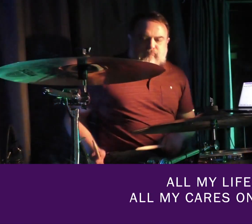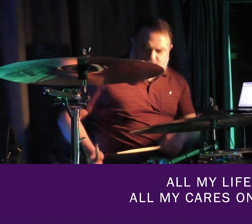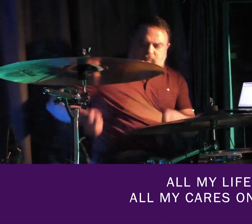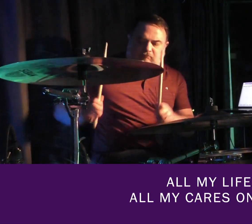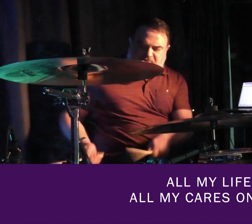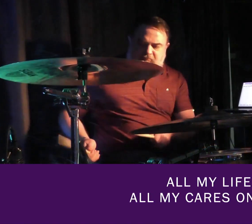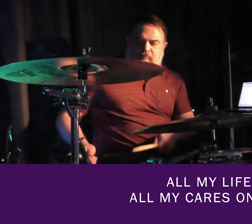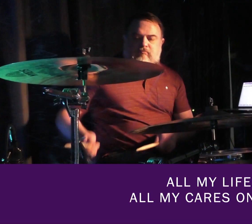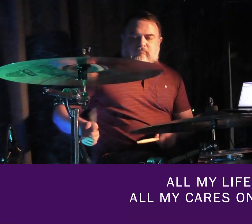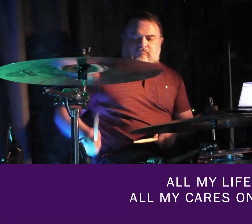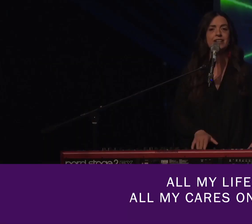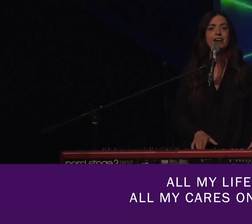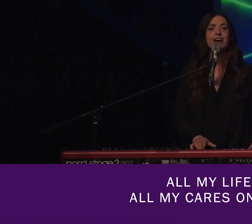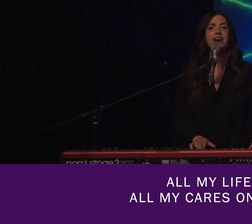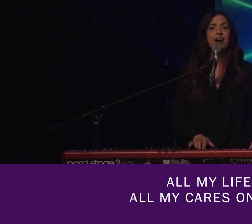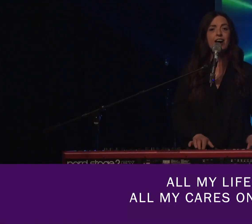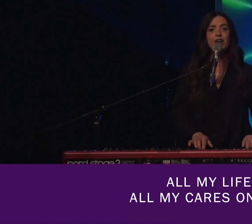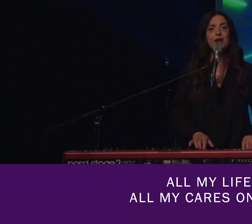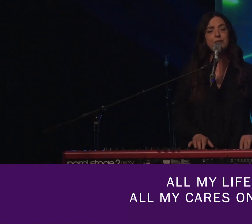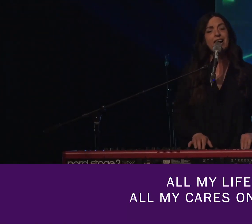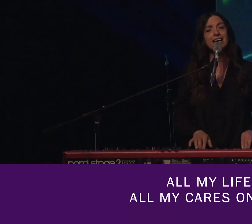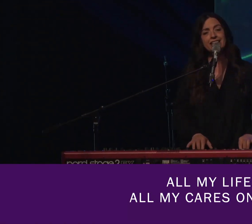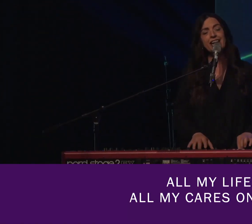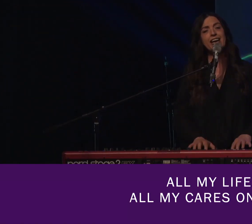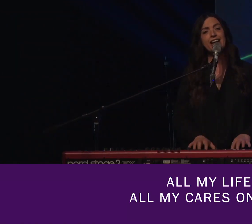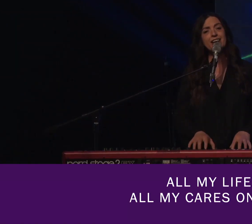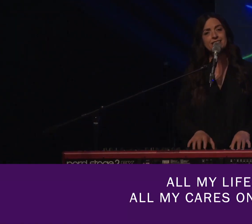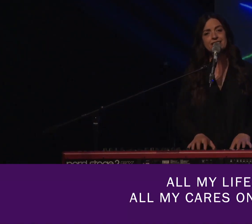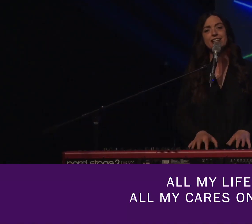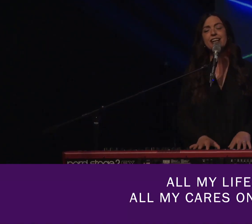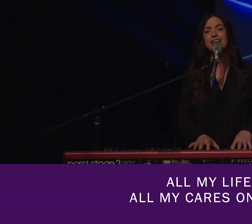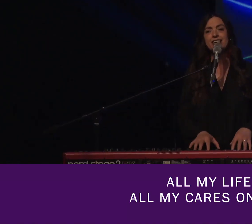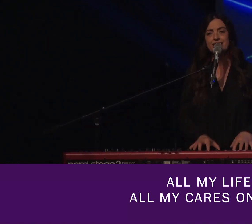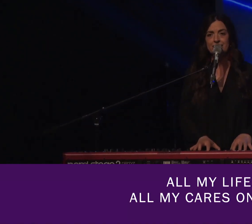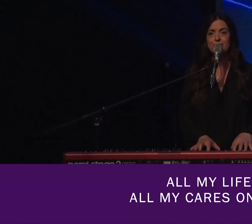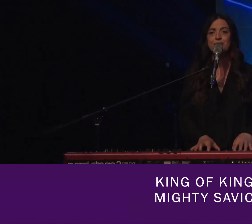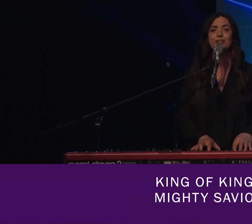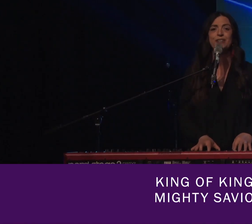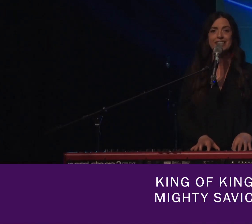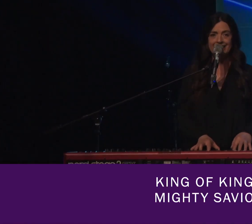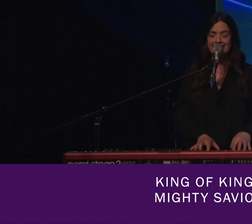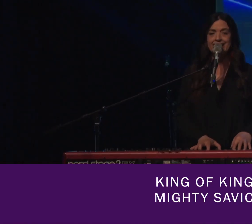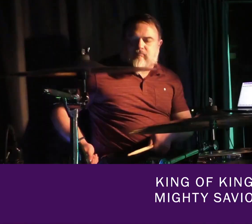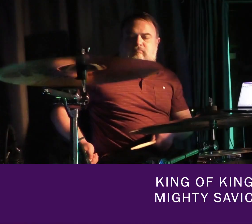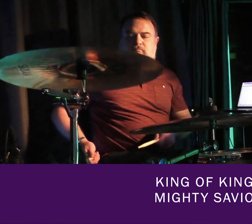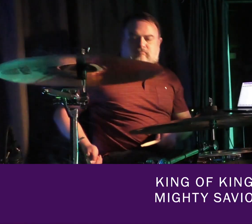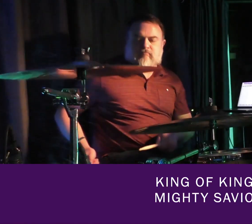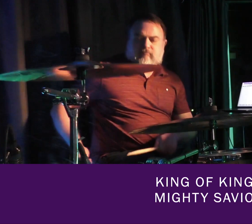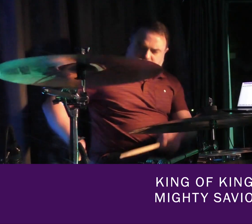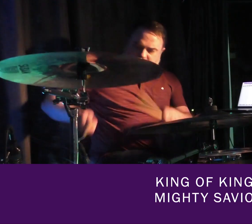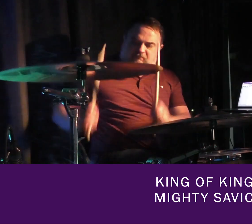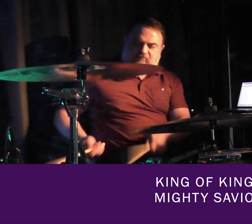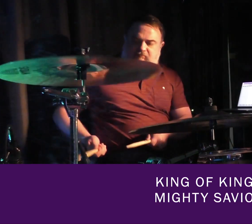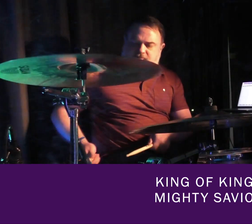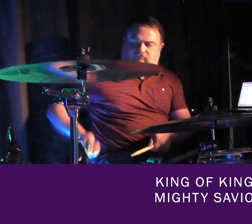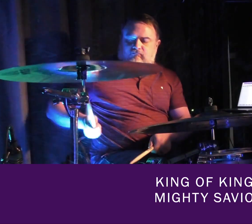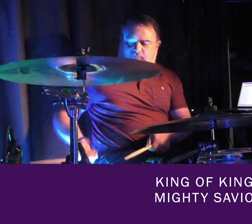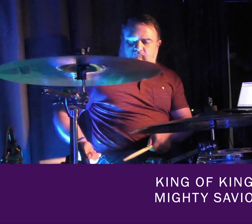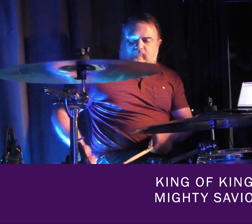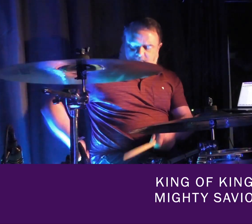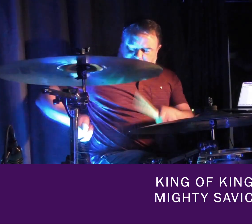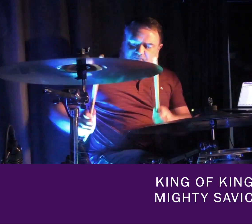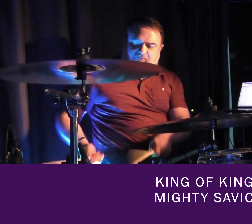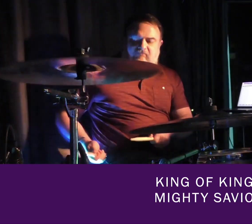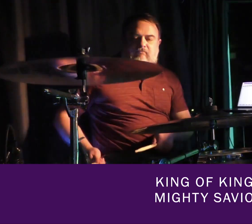my life, all my cares on you. King of